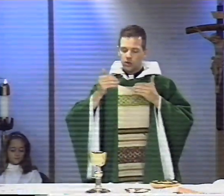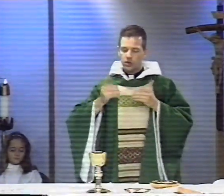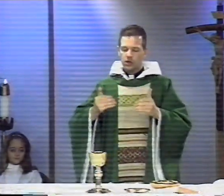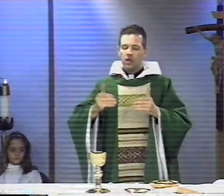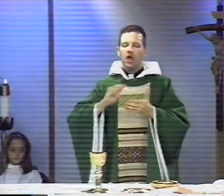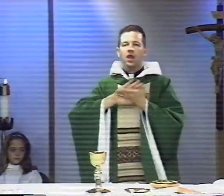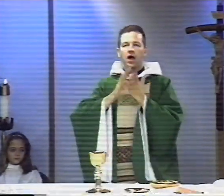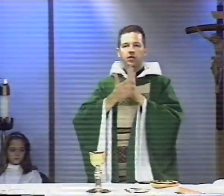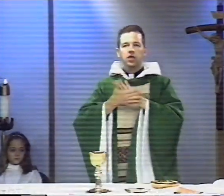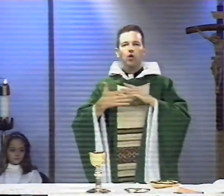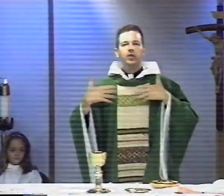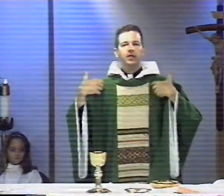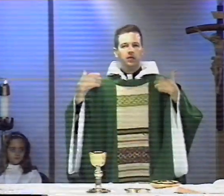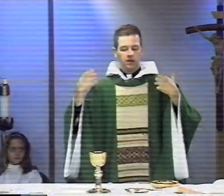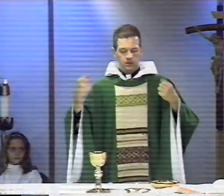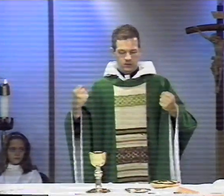word, and I shall be healed.